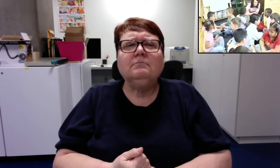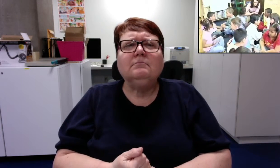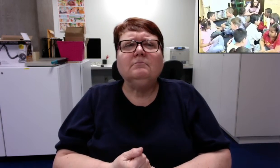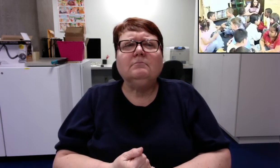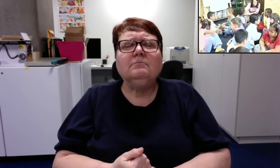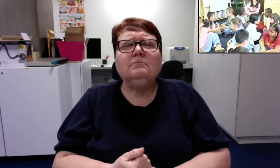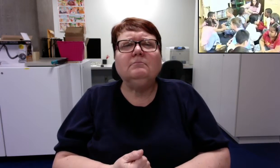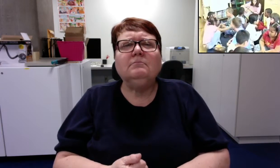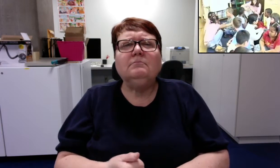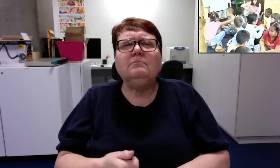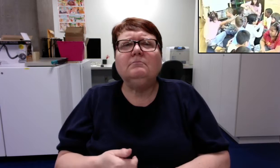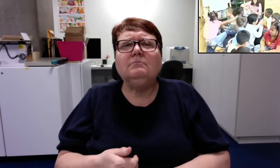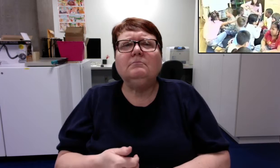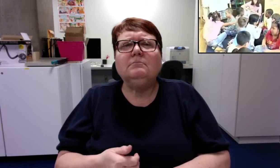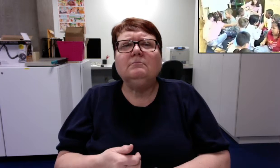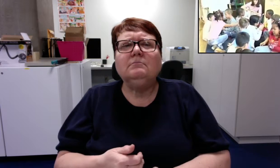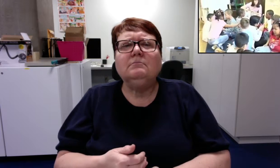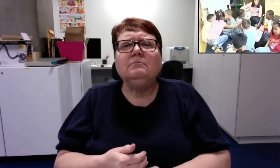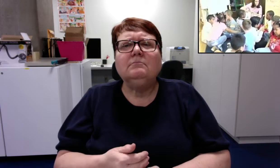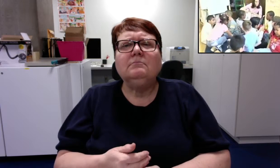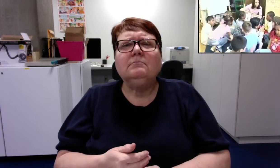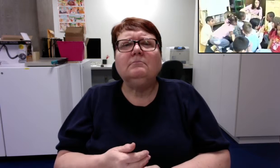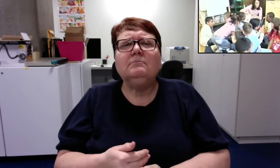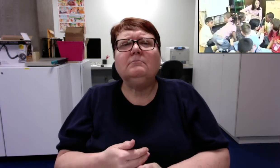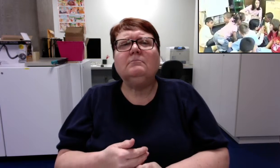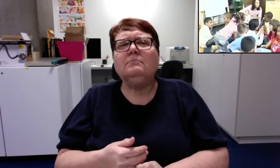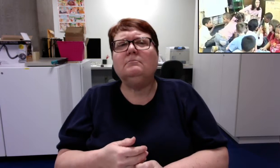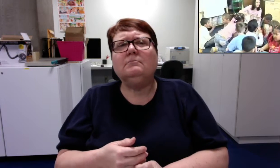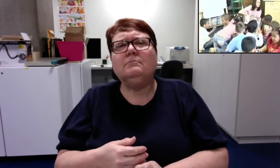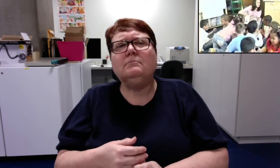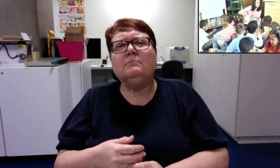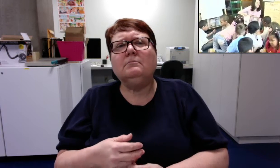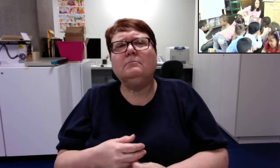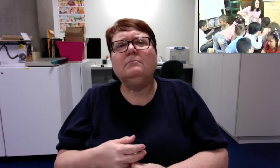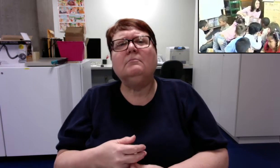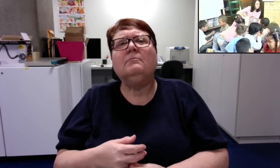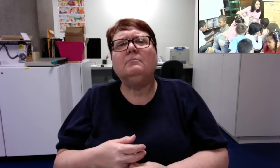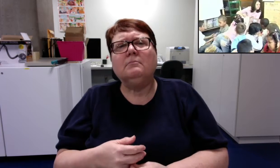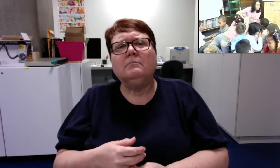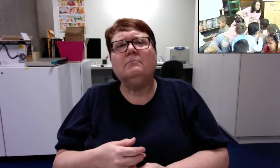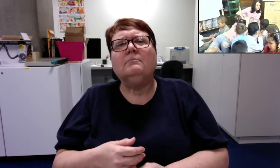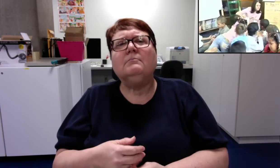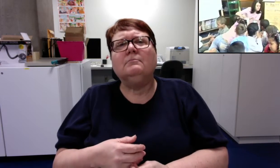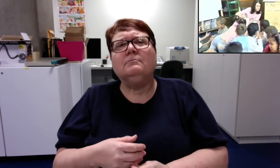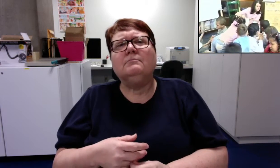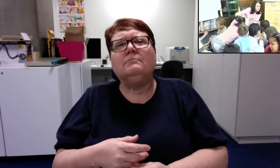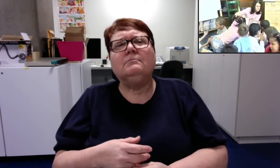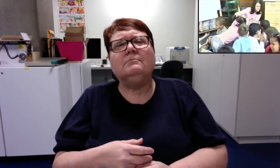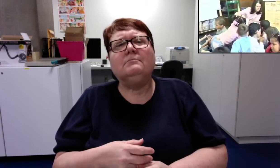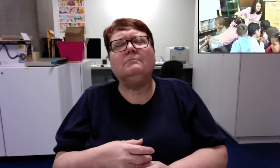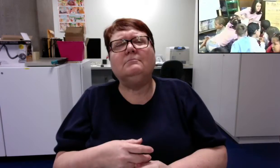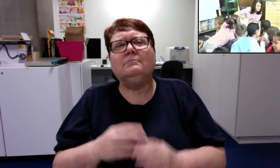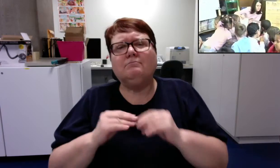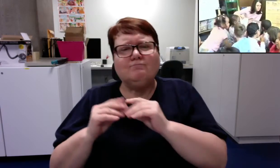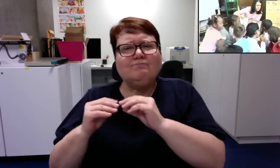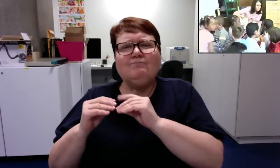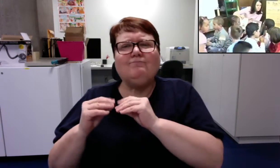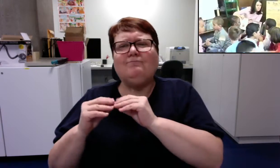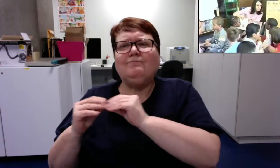we see the illustration of someone, right? That the figurehead is what he's making.